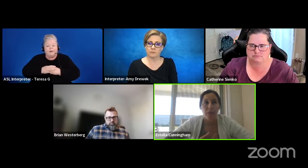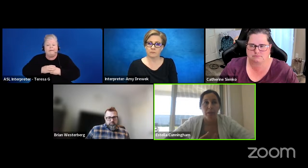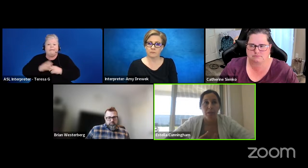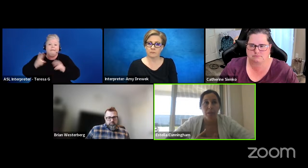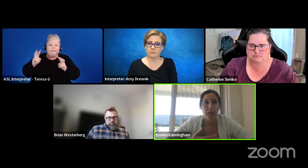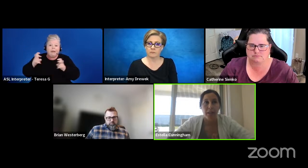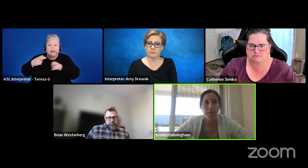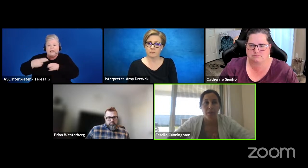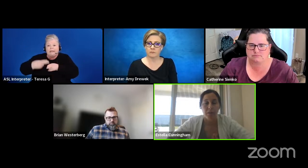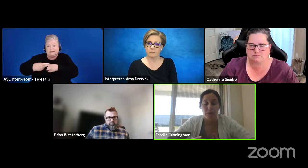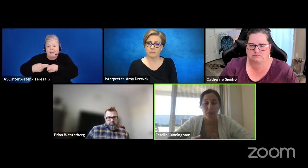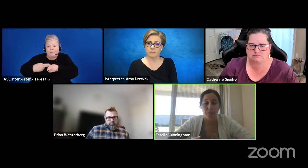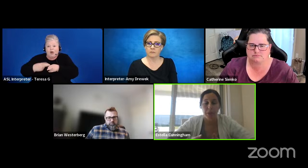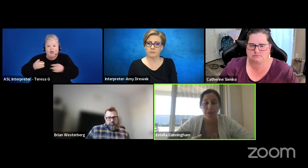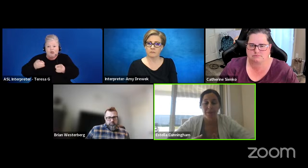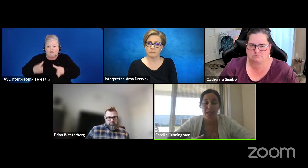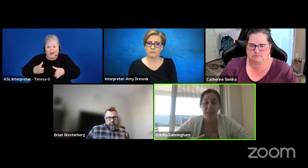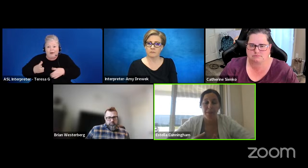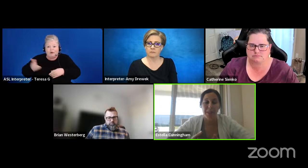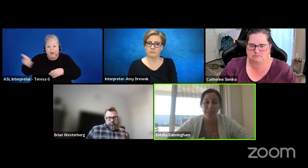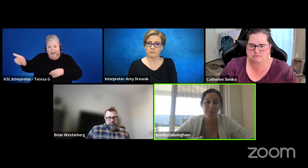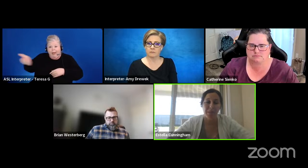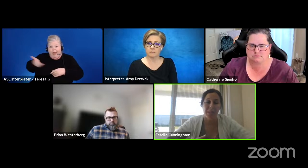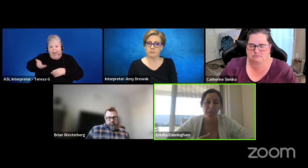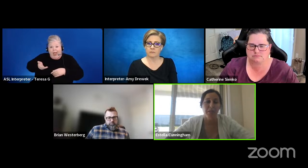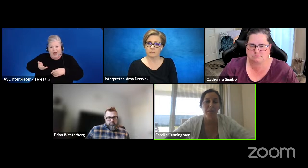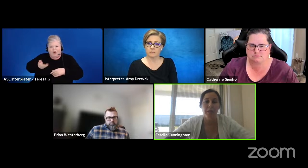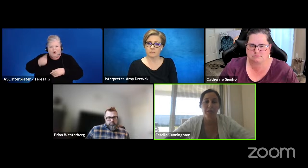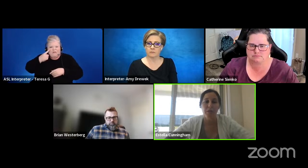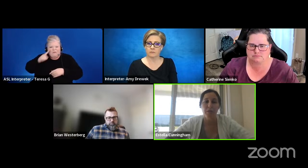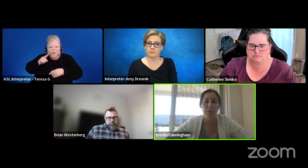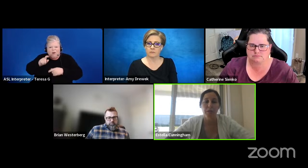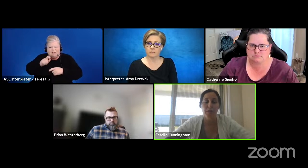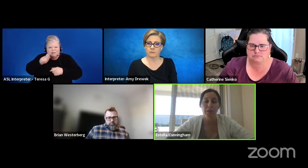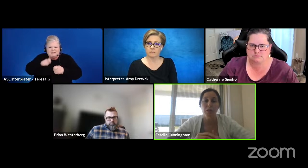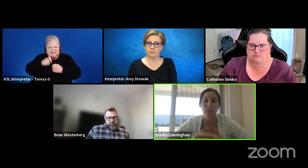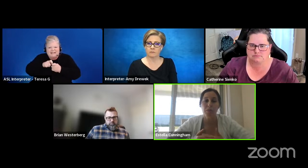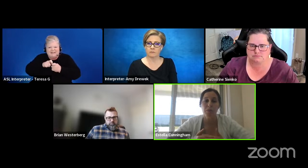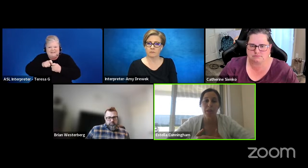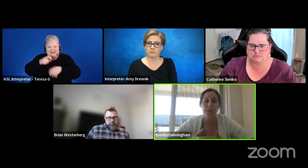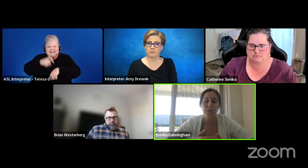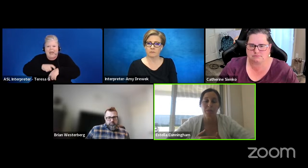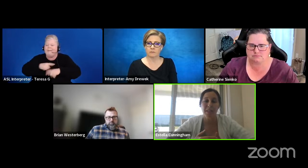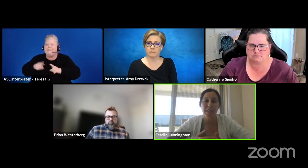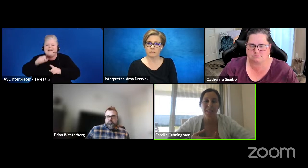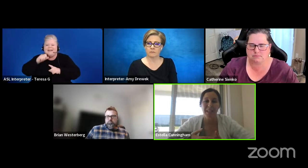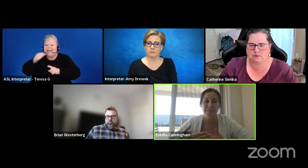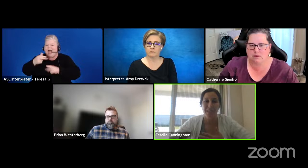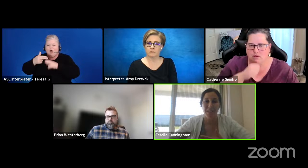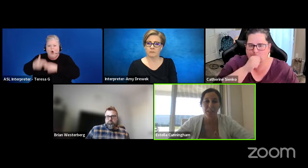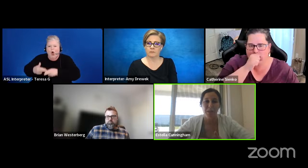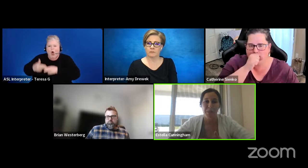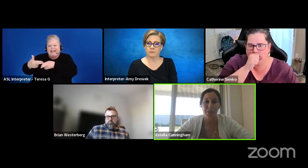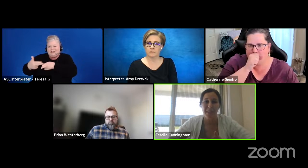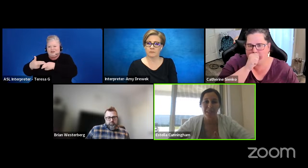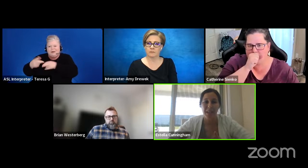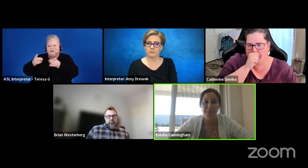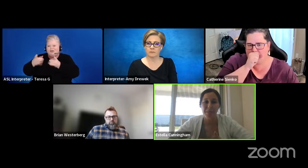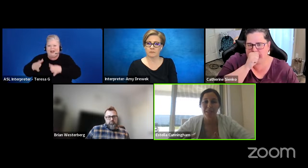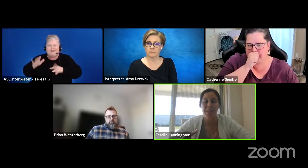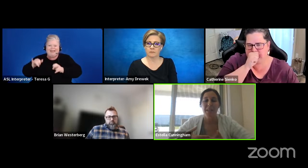temporary directors hired for certain periods of time, but that's not really considered an interim director, right? That's kind of like a